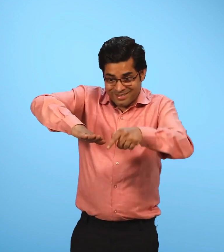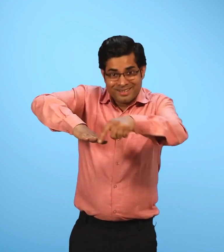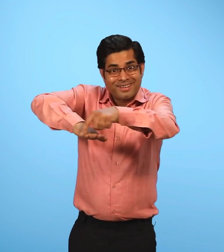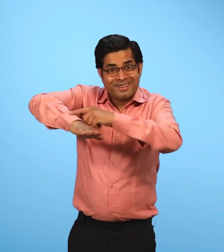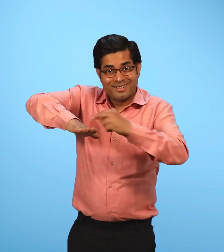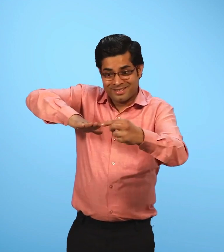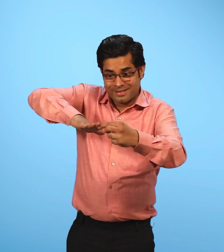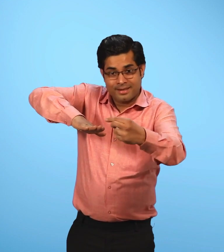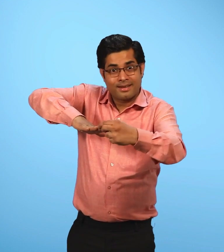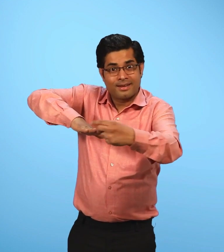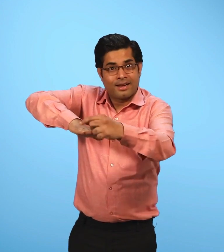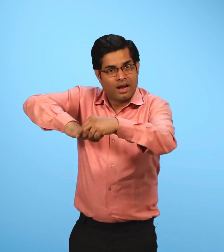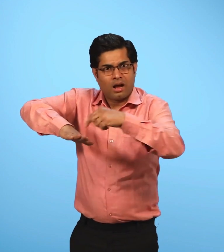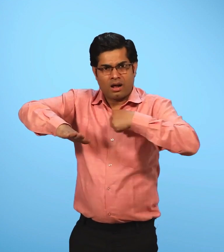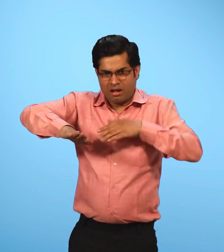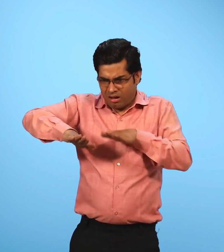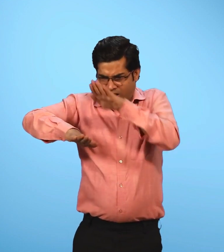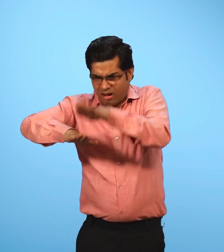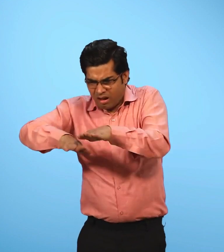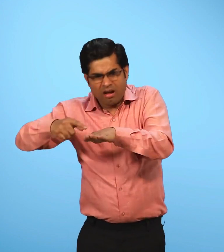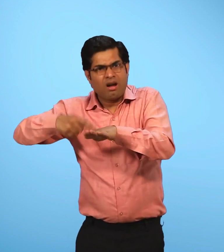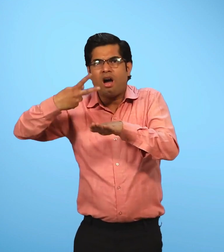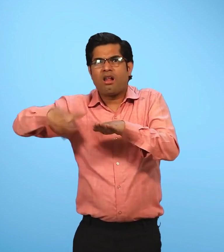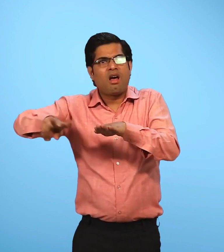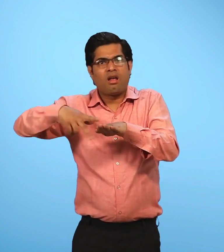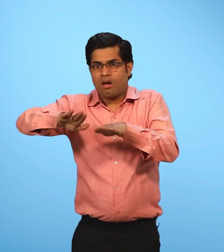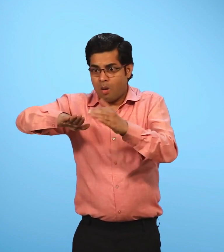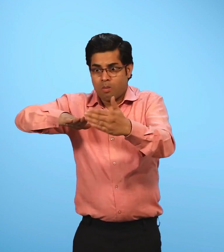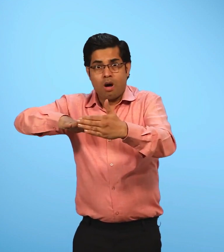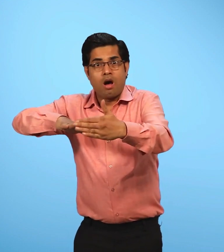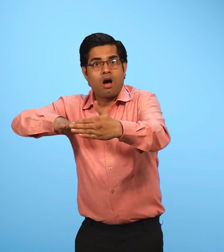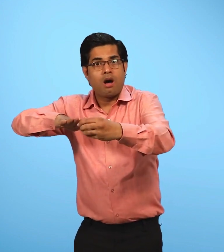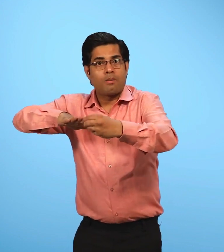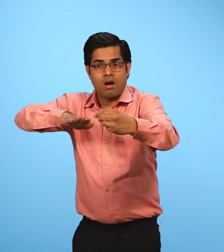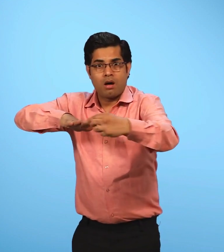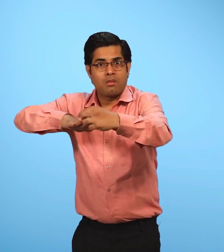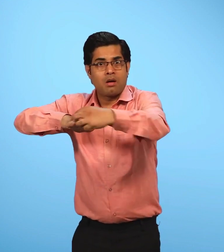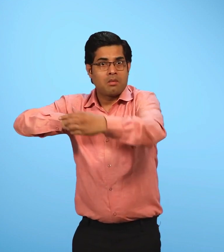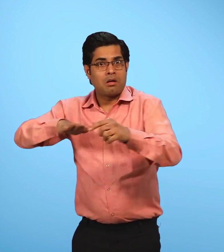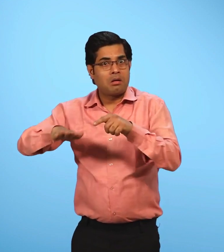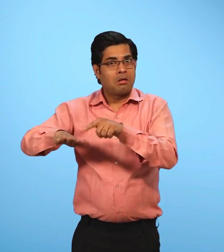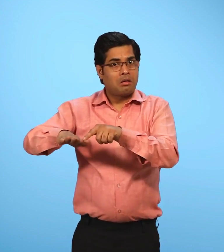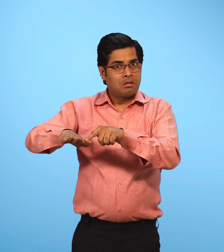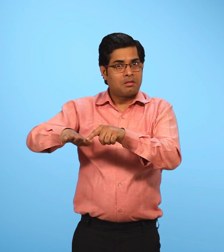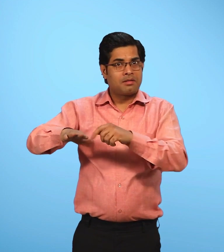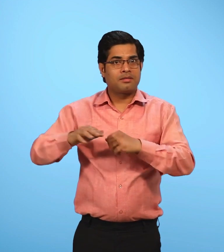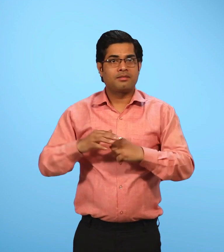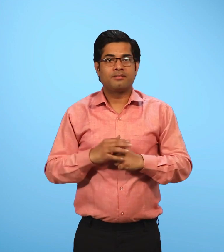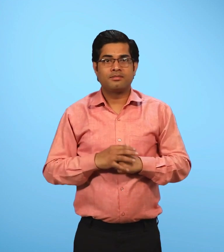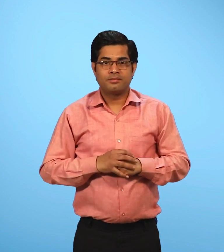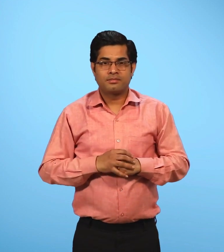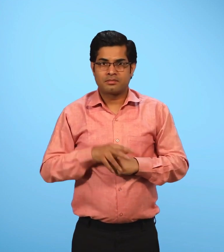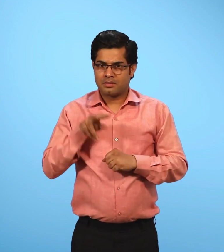But I was not mistaken, for there was exactly the print of a foot. Toes,